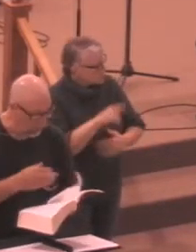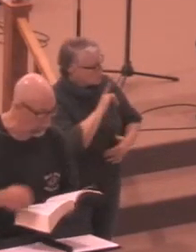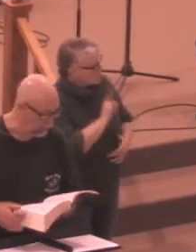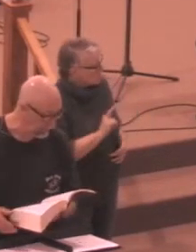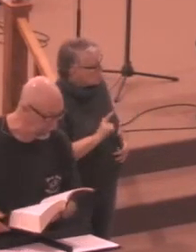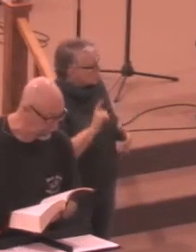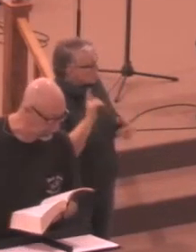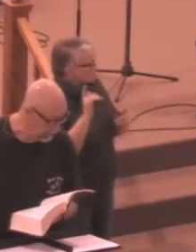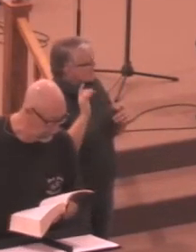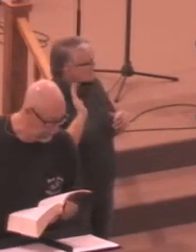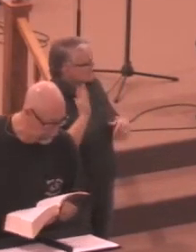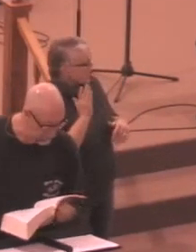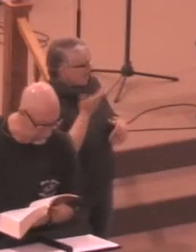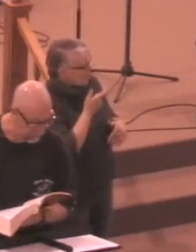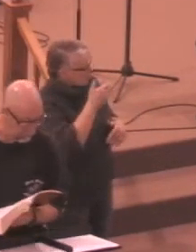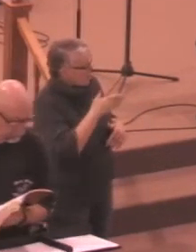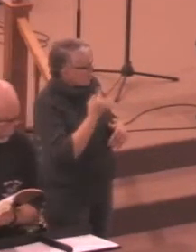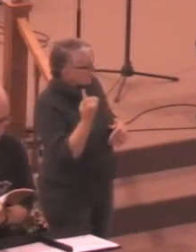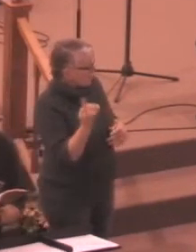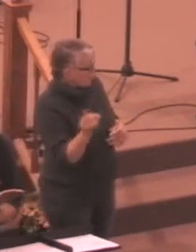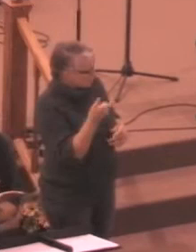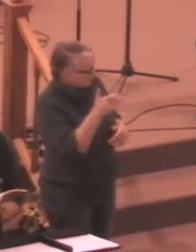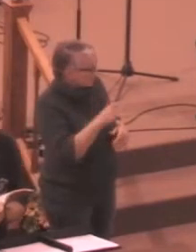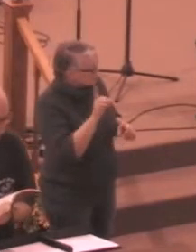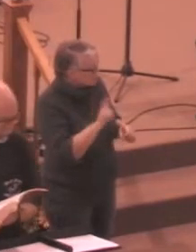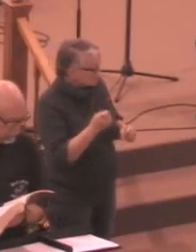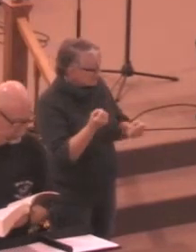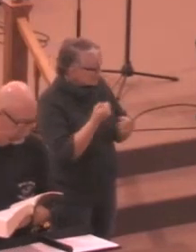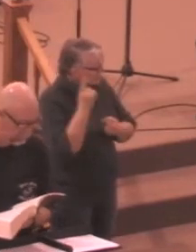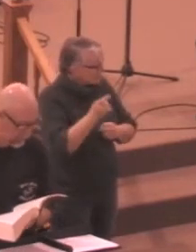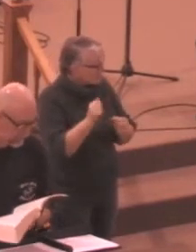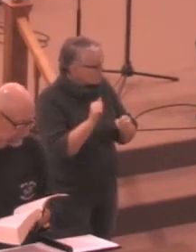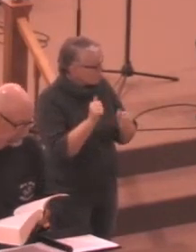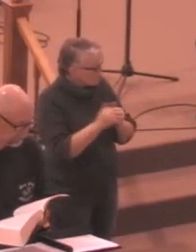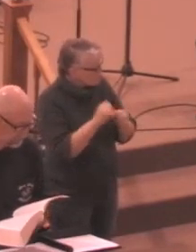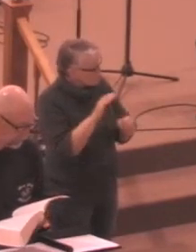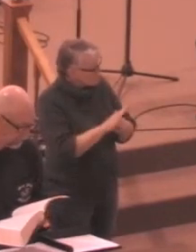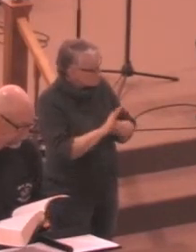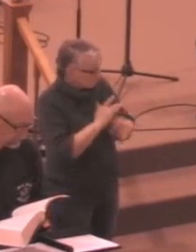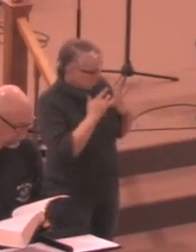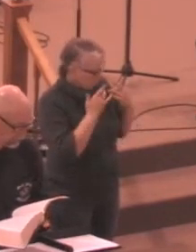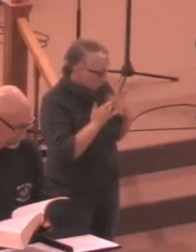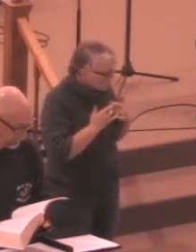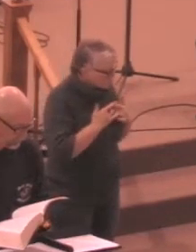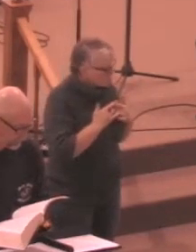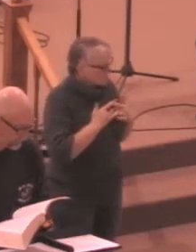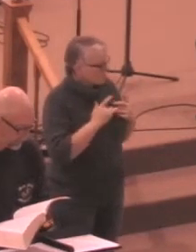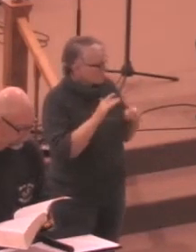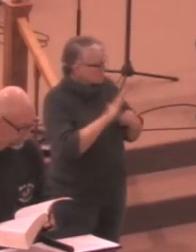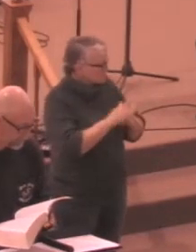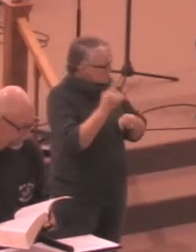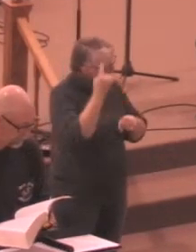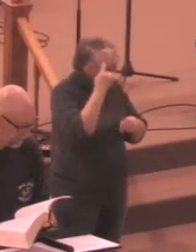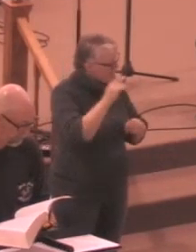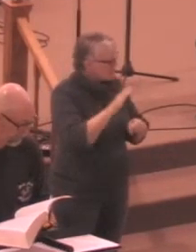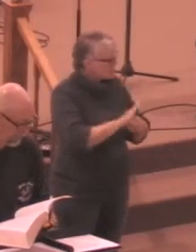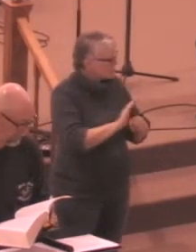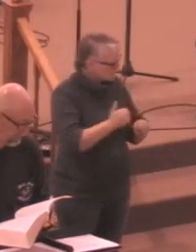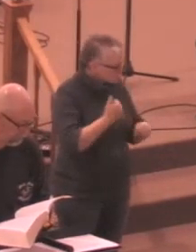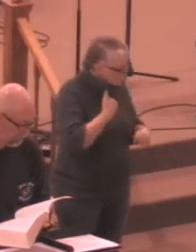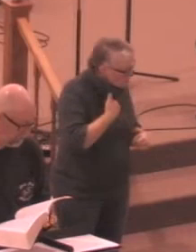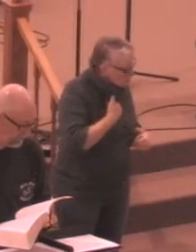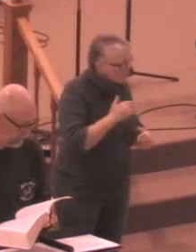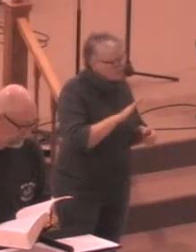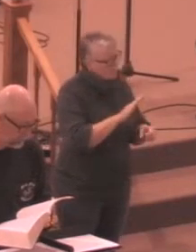one, the only God. You shall love the Lord your God with all your heart and mind, and with all your soul, and with all your strength, your entire